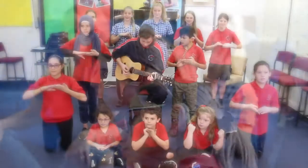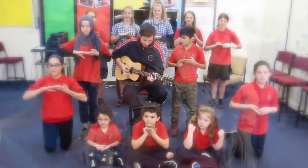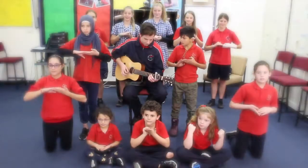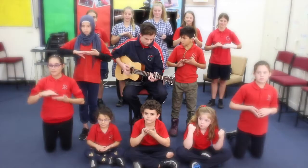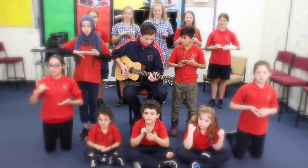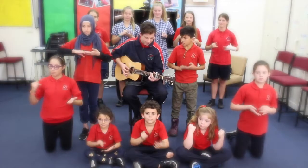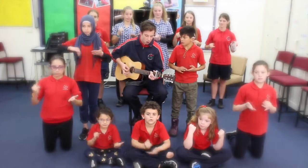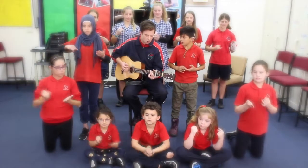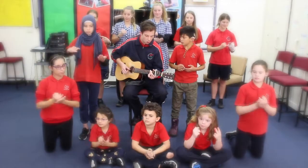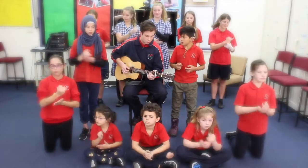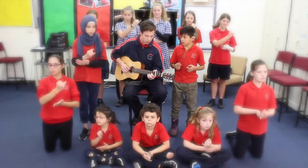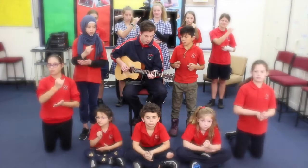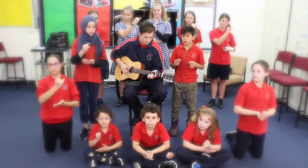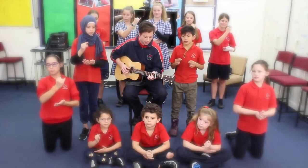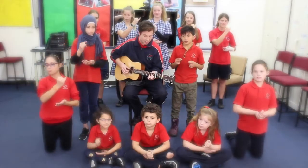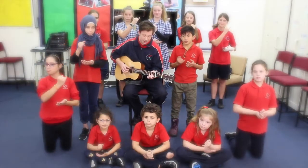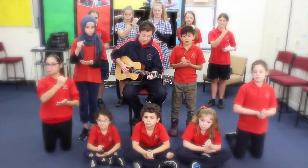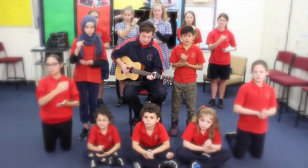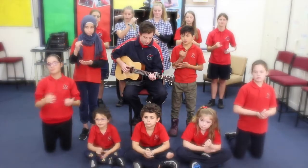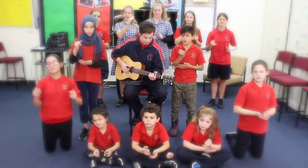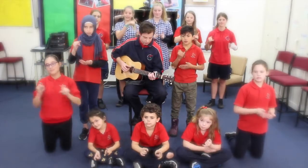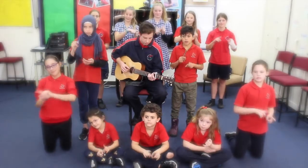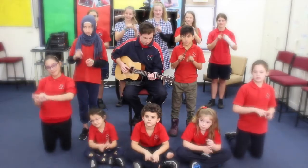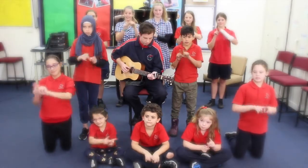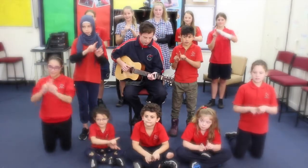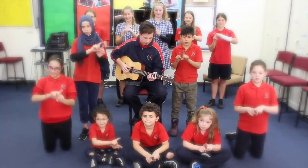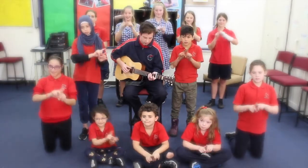heal. Don't judge, just walk with me.